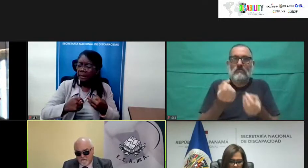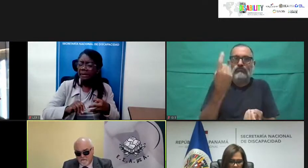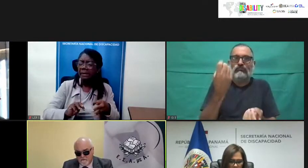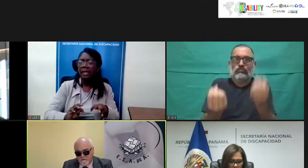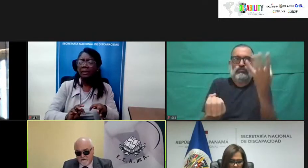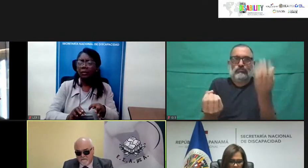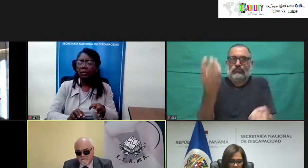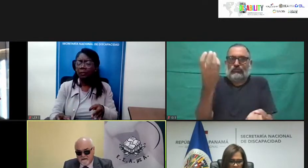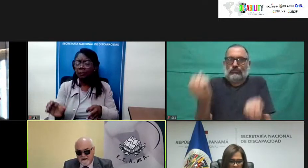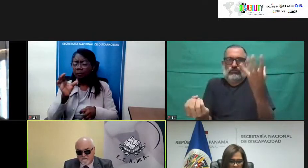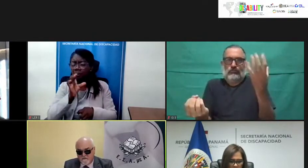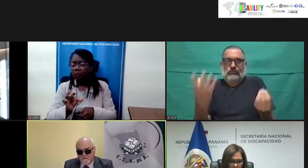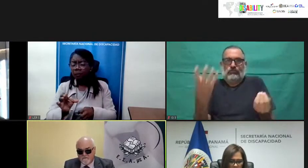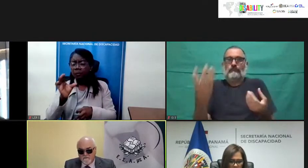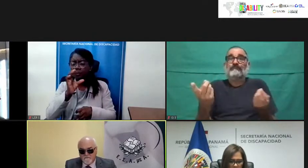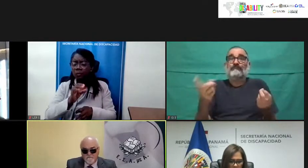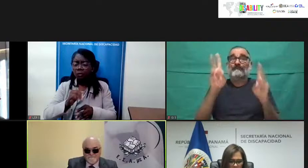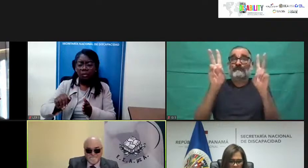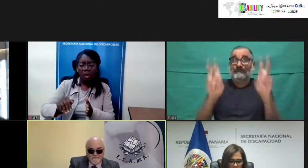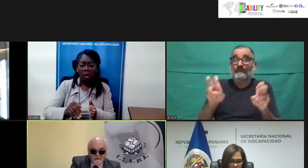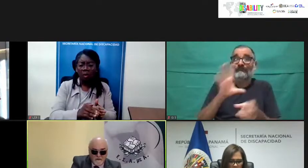for reconstruction